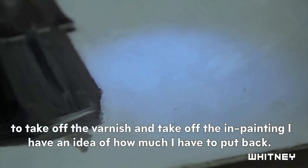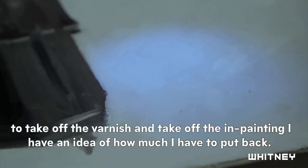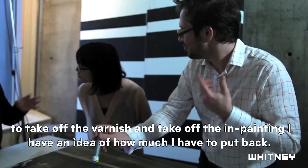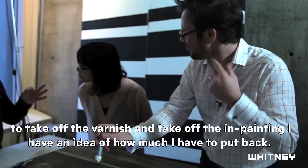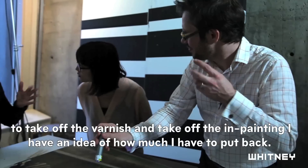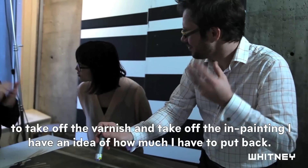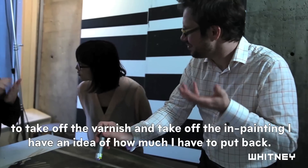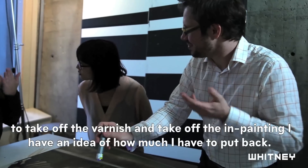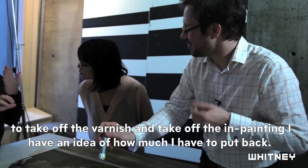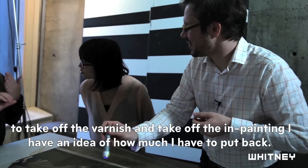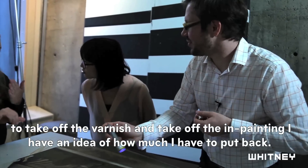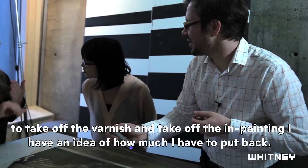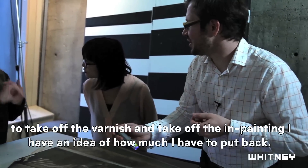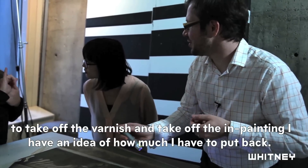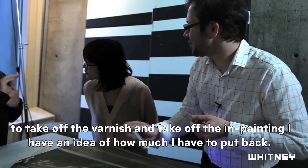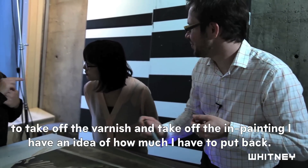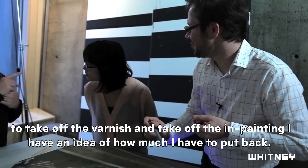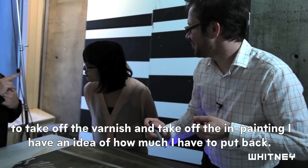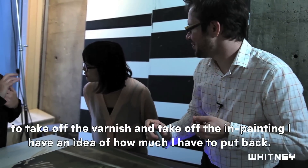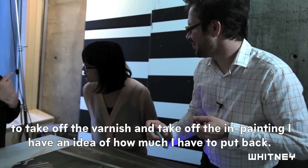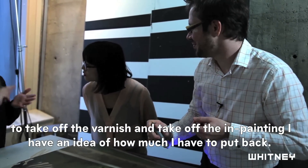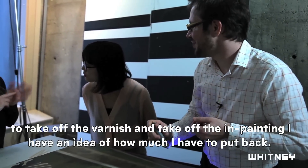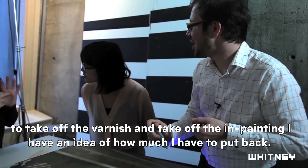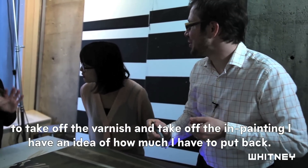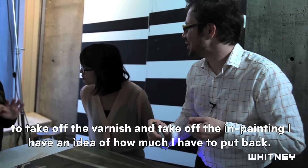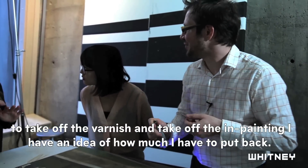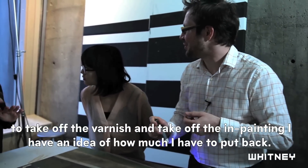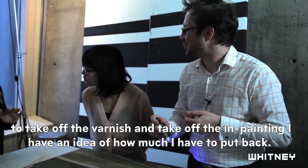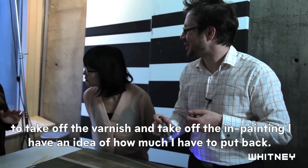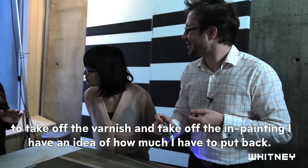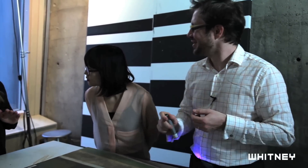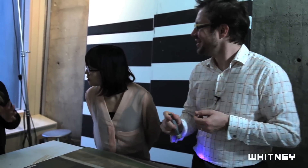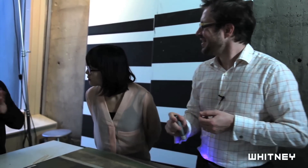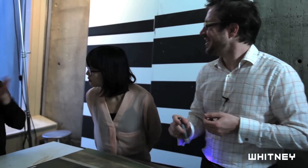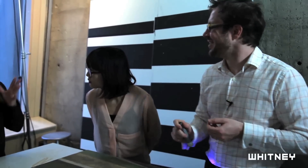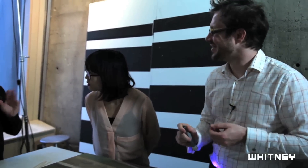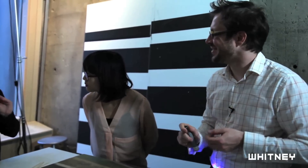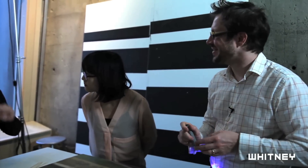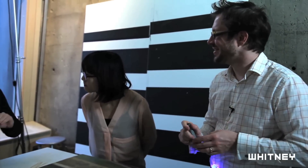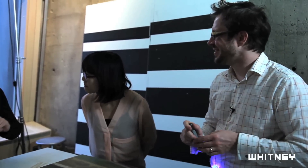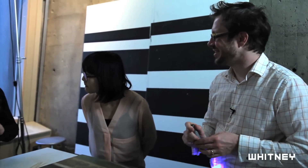-painting. I have an idea of how much I have to put back.